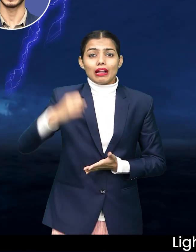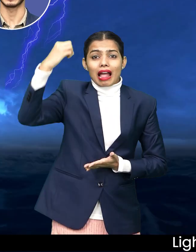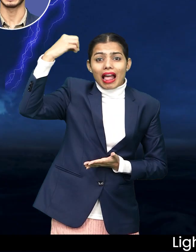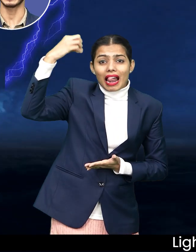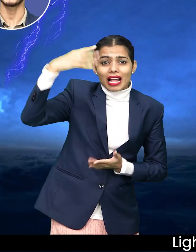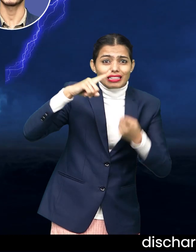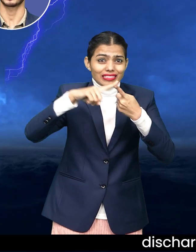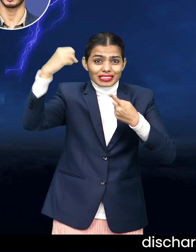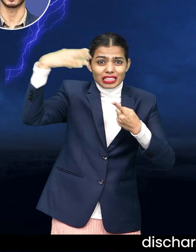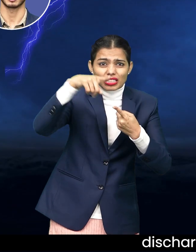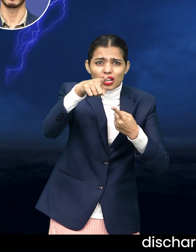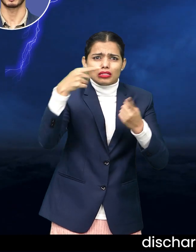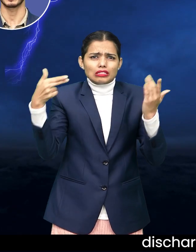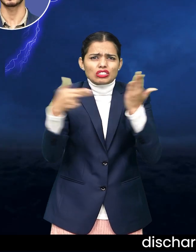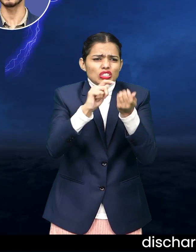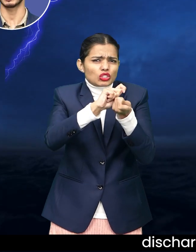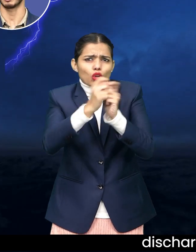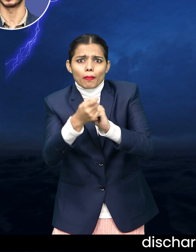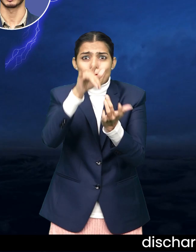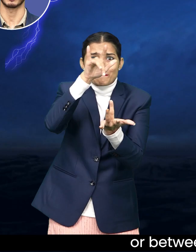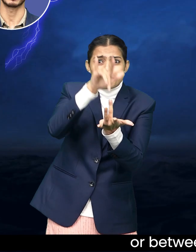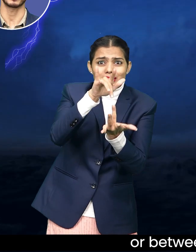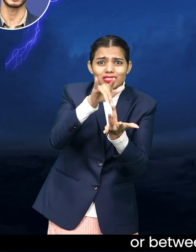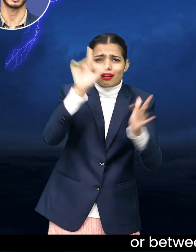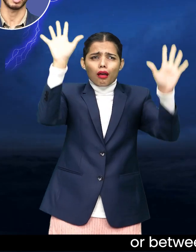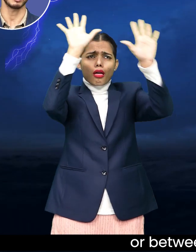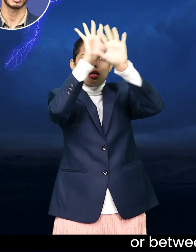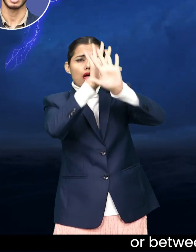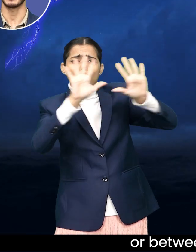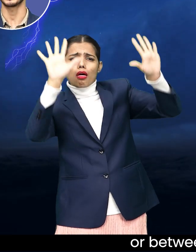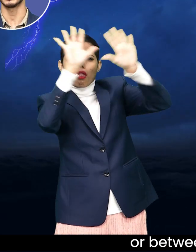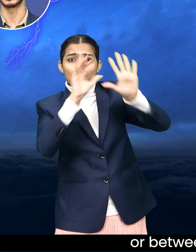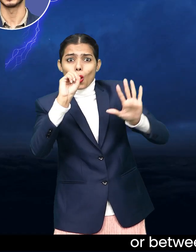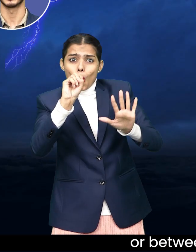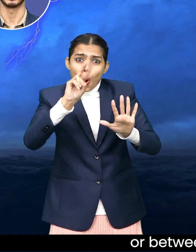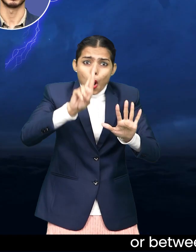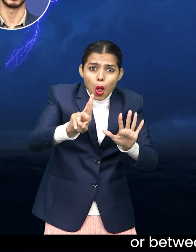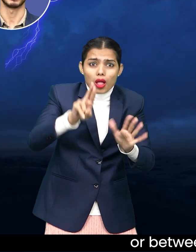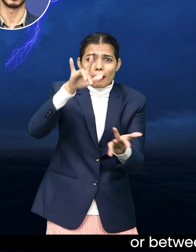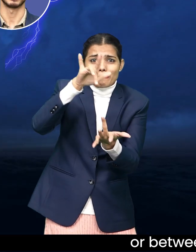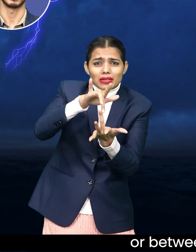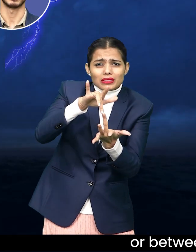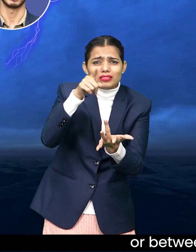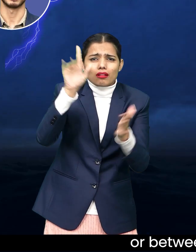Lightning is an electric discharge between two clouds or between a cloud and the earth.